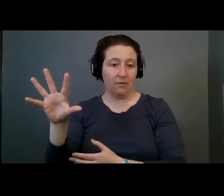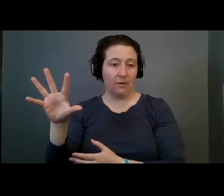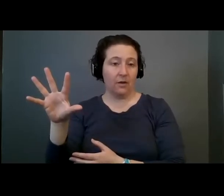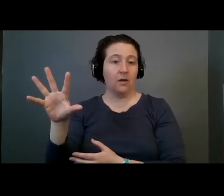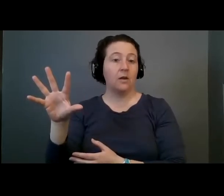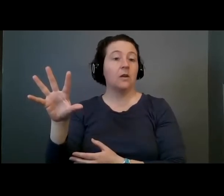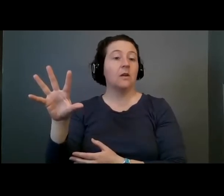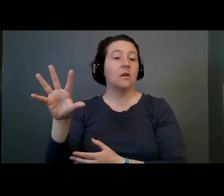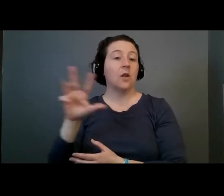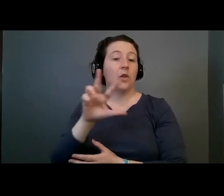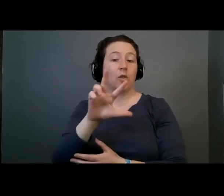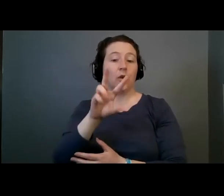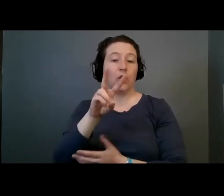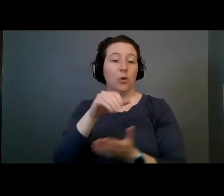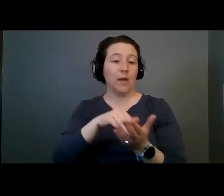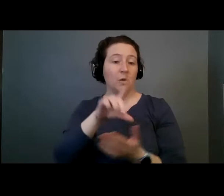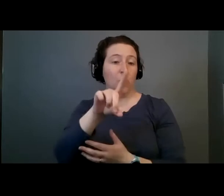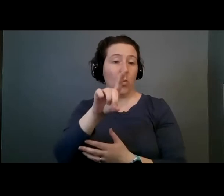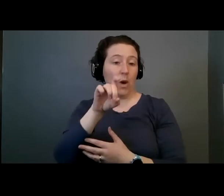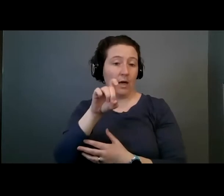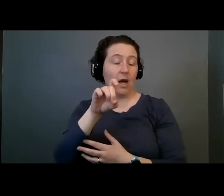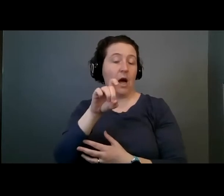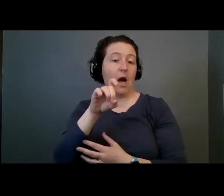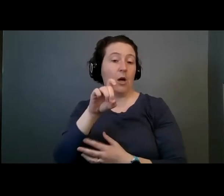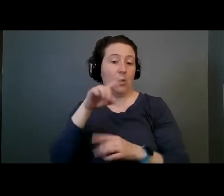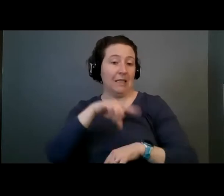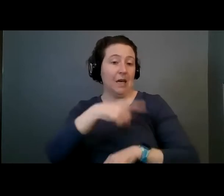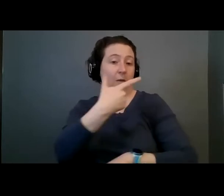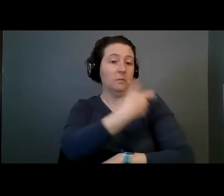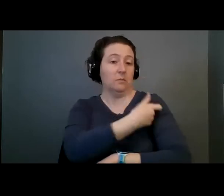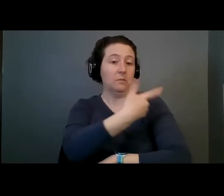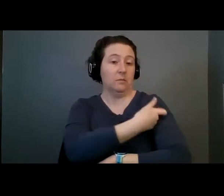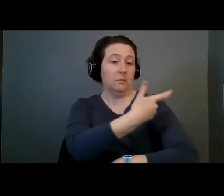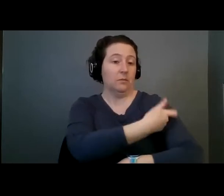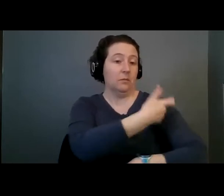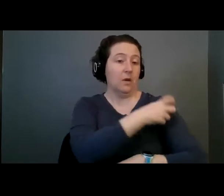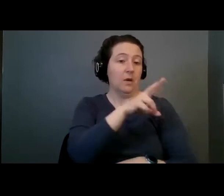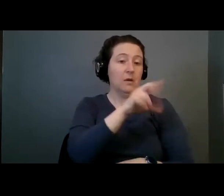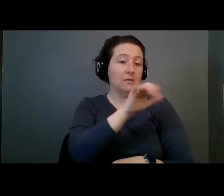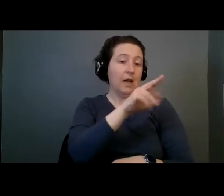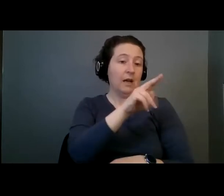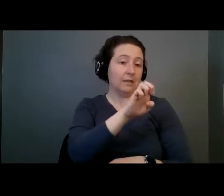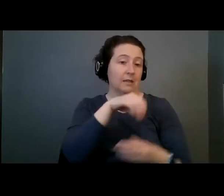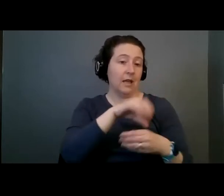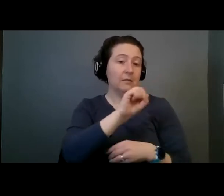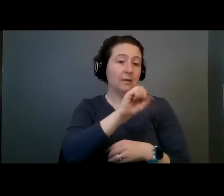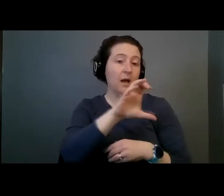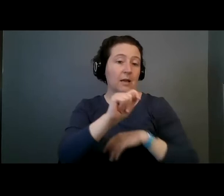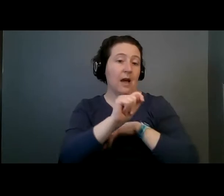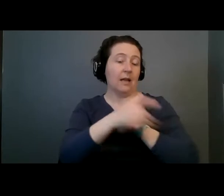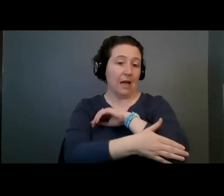been 32,100 doses of vaccine administered in Scott County, with